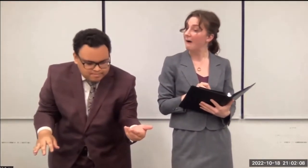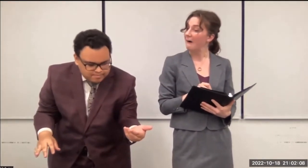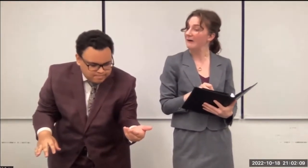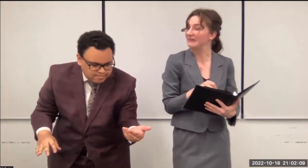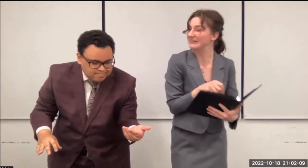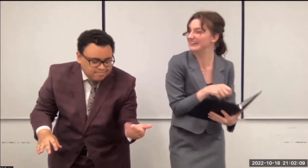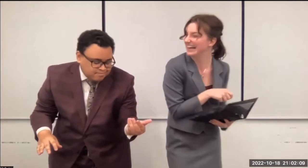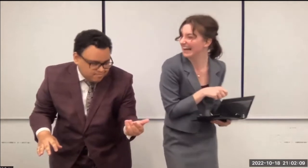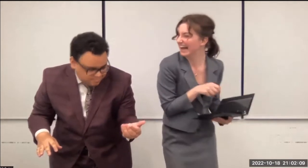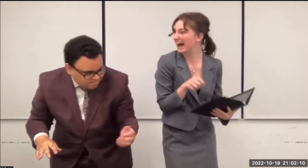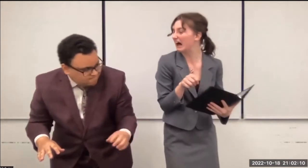Oh,